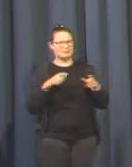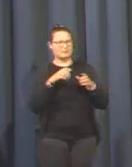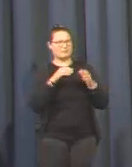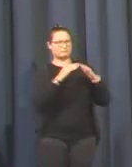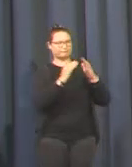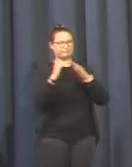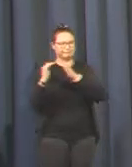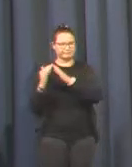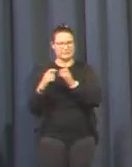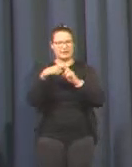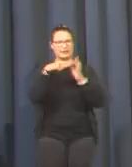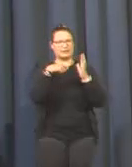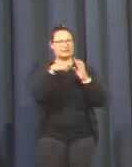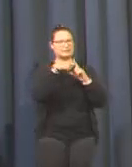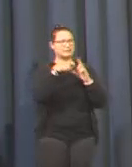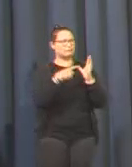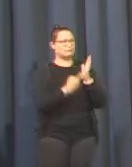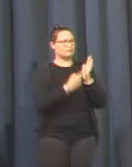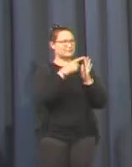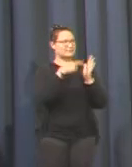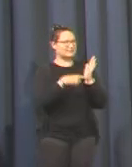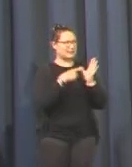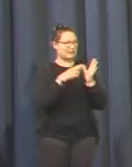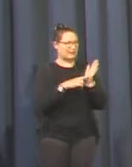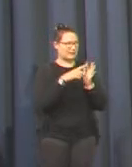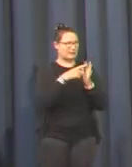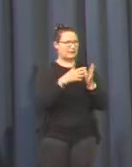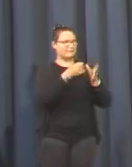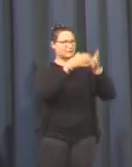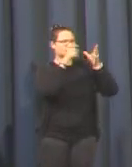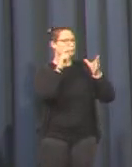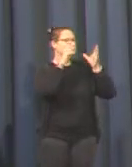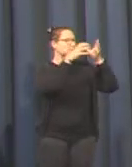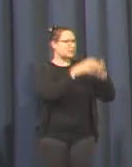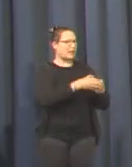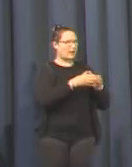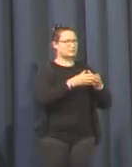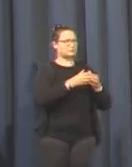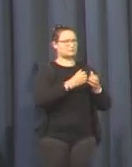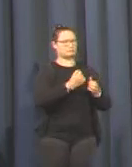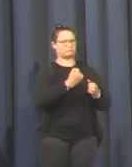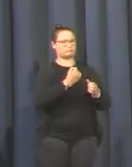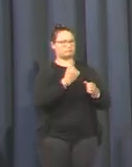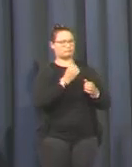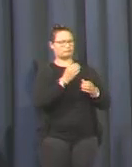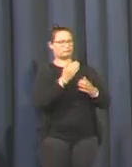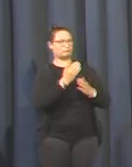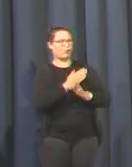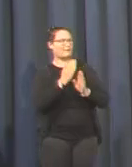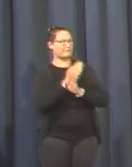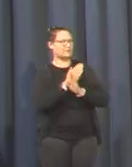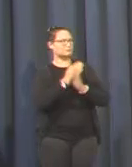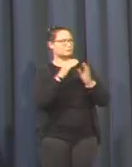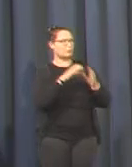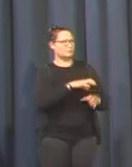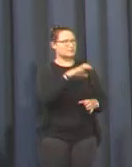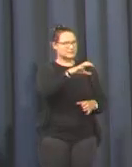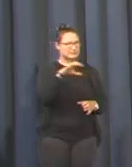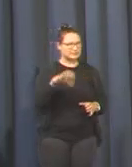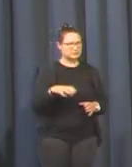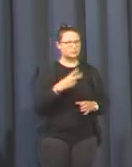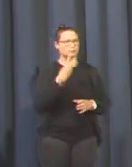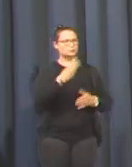water via a tank on their private property that we call that a restricted supply. So they have 2 days of storage on their